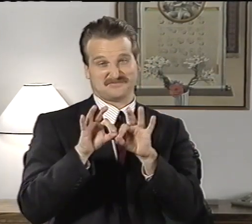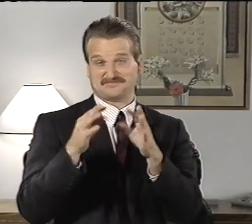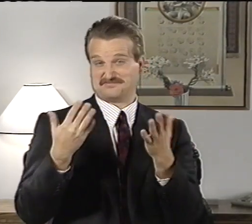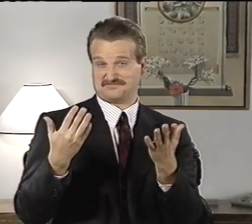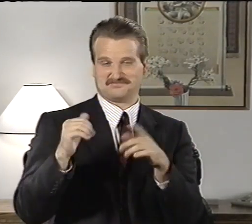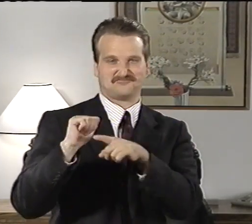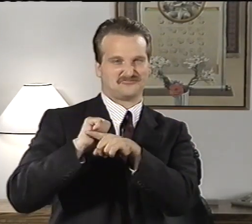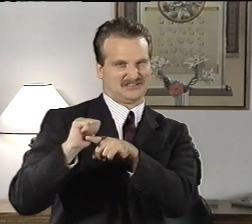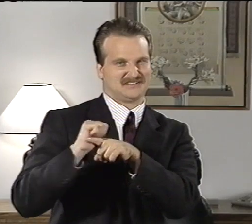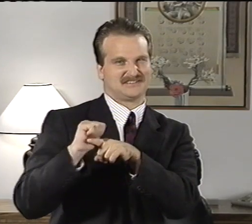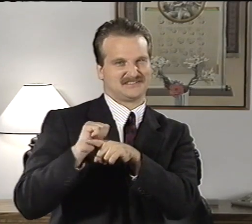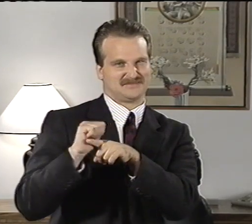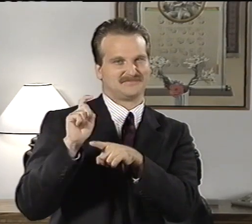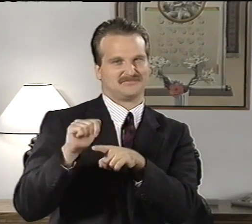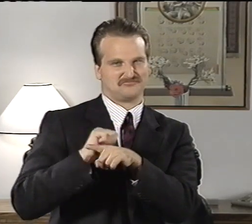It takes a lot of practice.